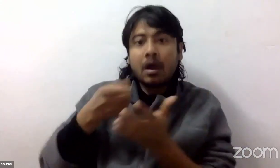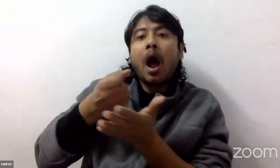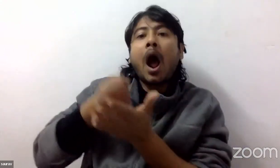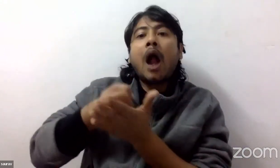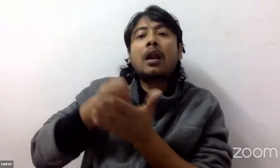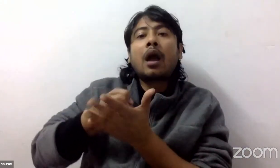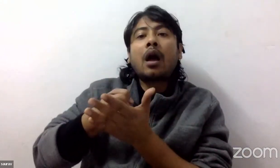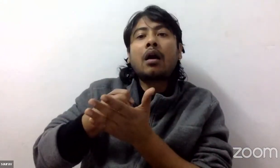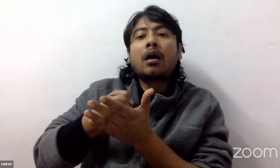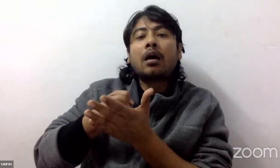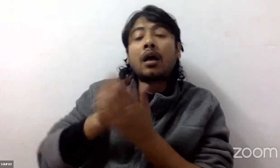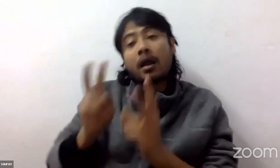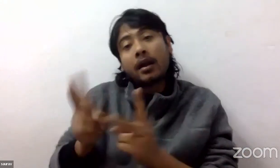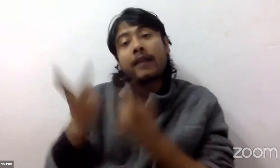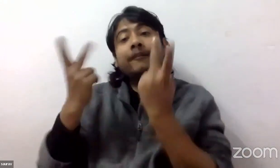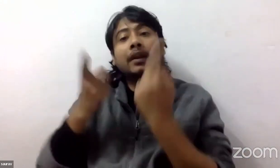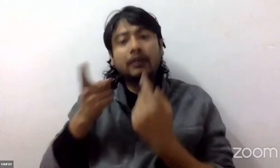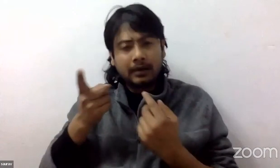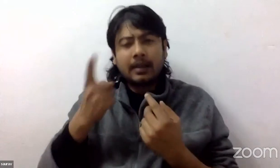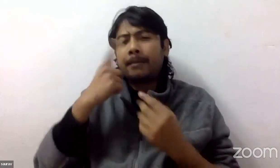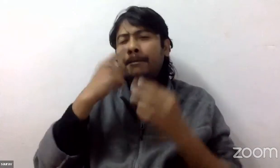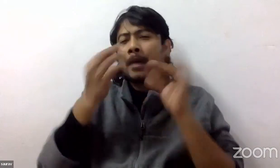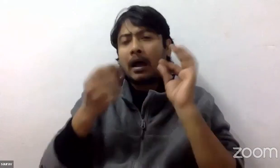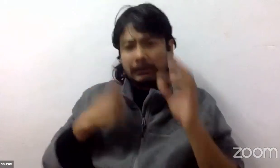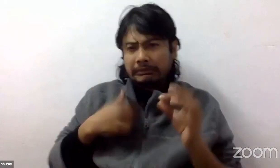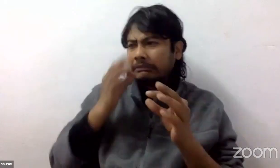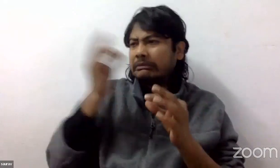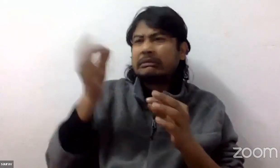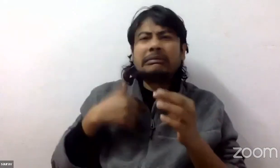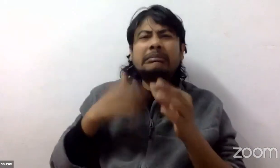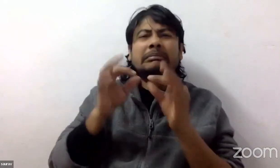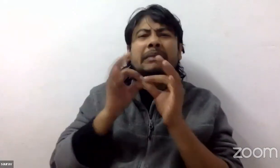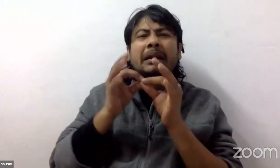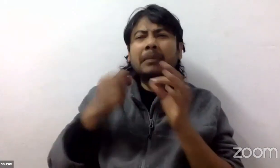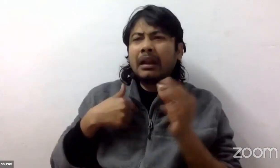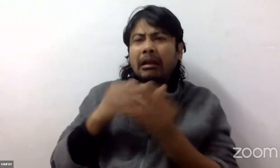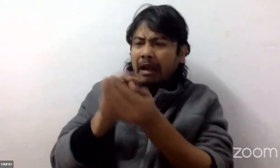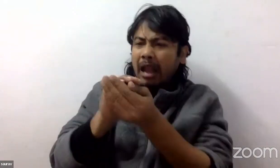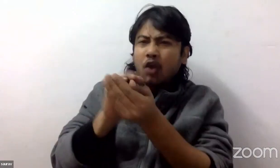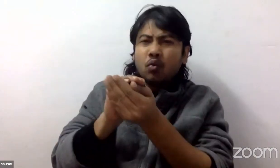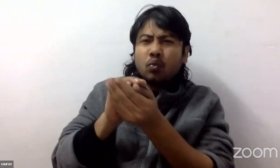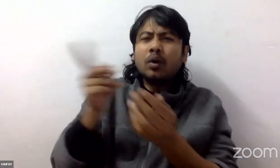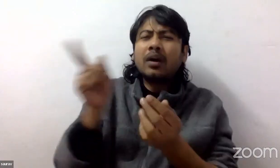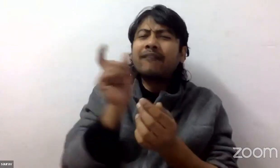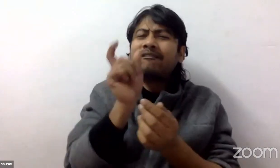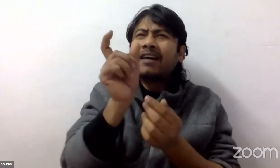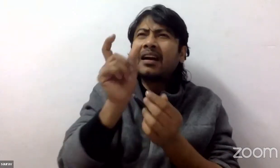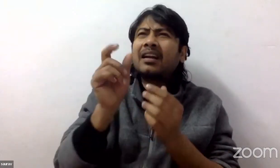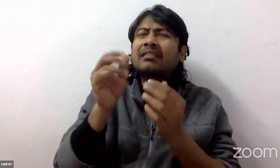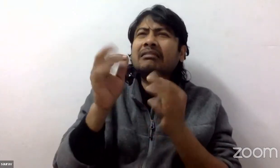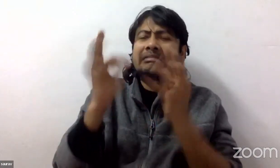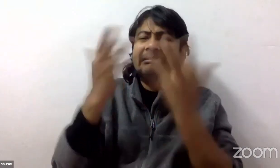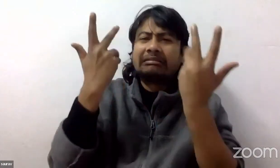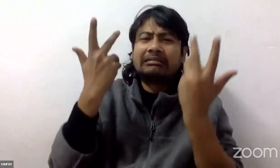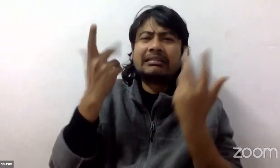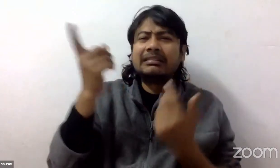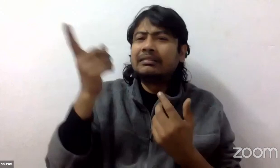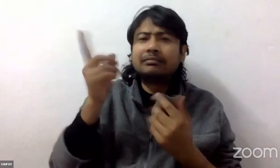see if I can send different actions for these or photographs in our